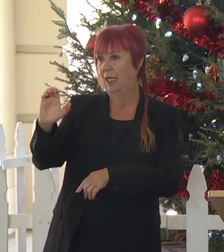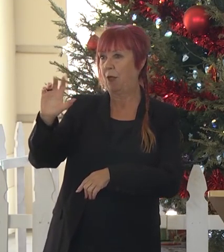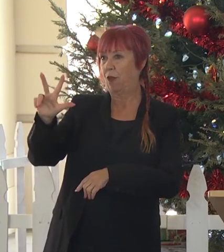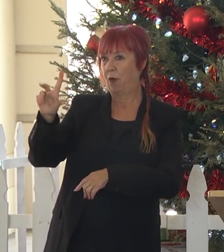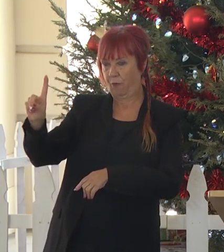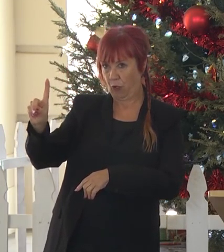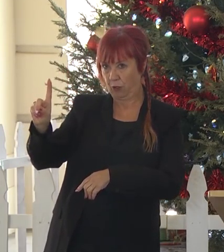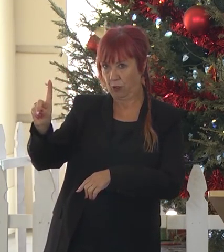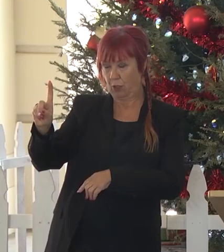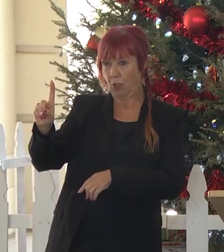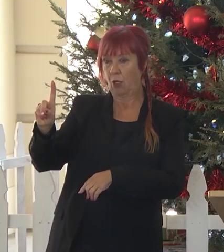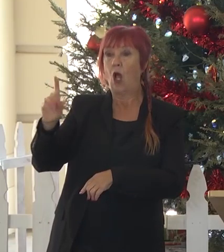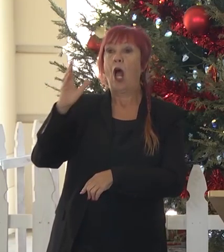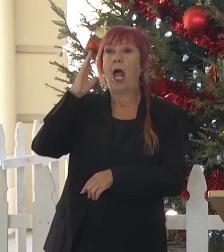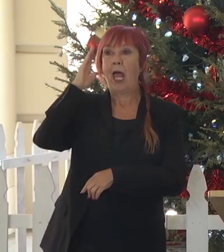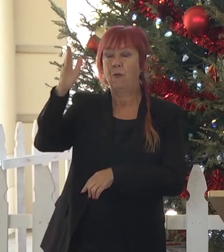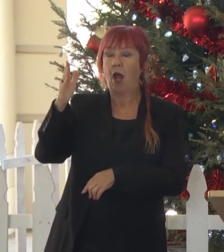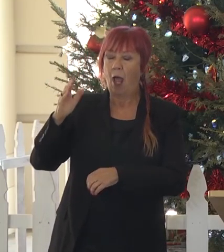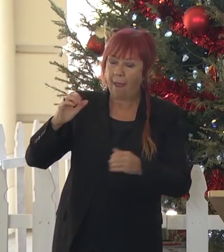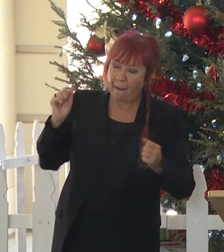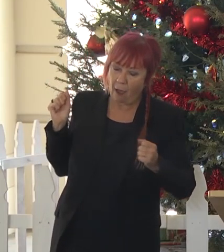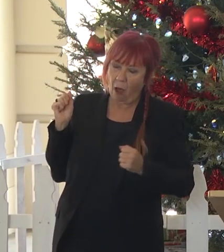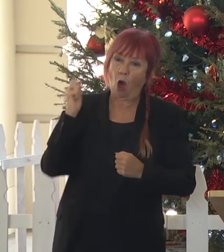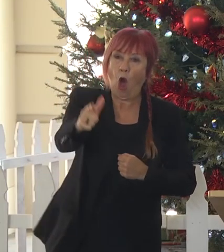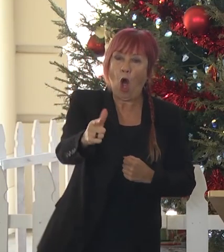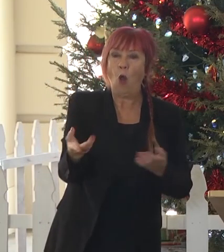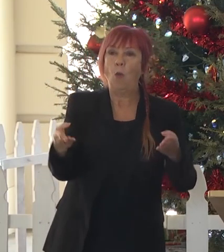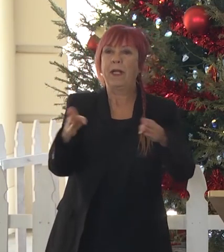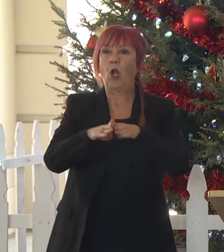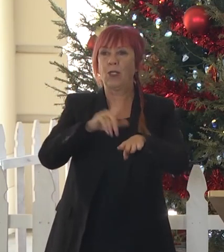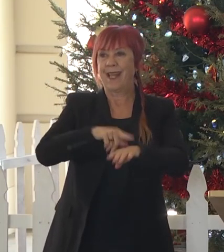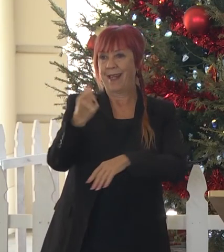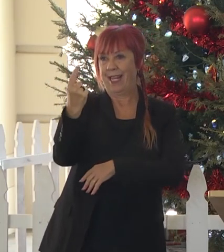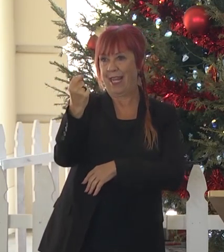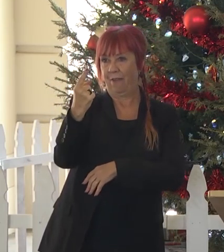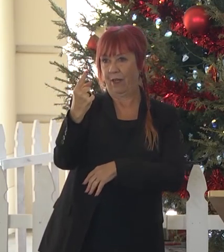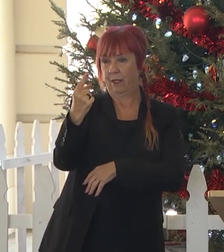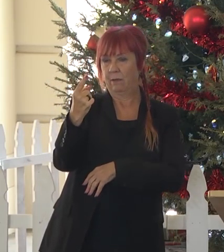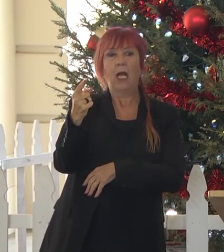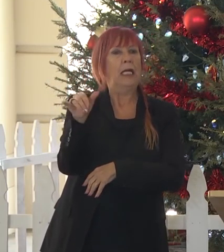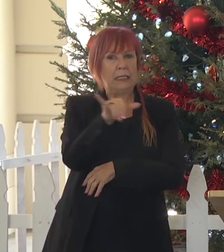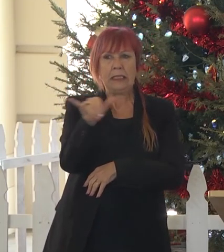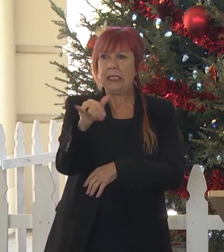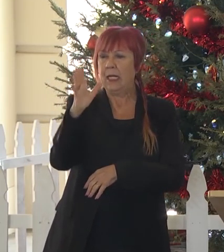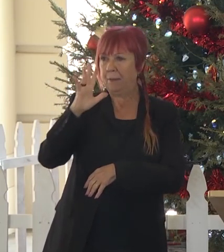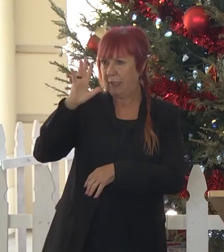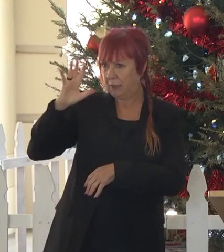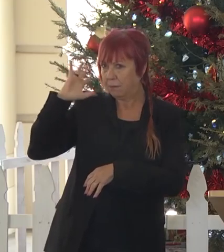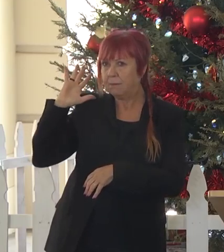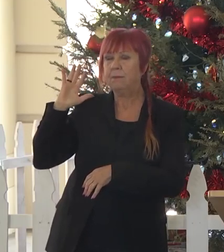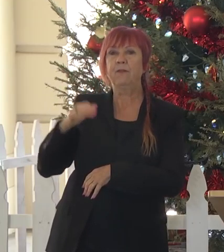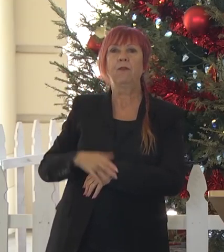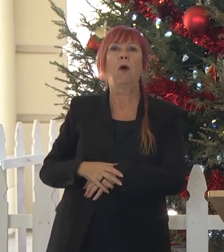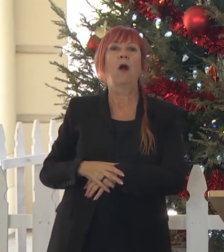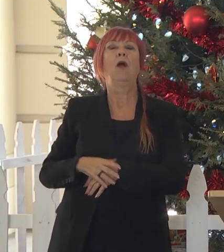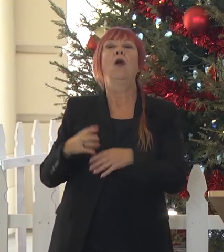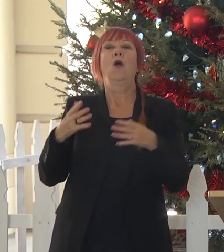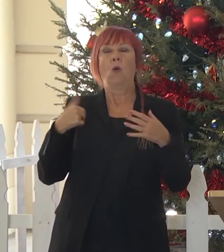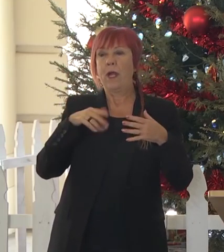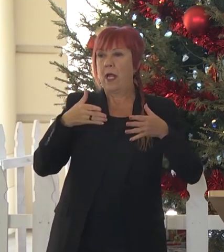We will have a full solid closure by 11 o'clock. That's in conjunction with historically where we've allowed our parade